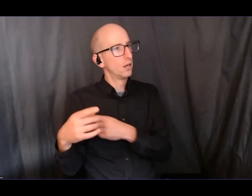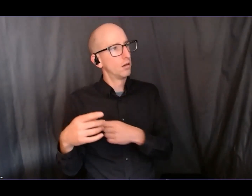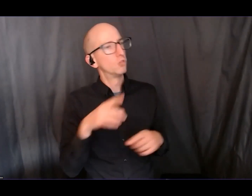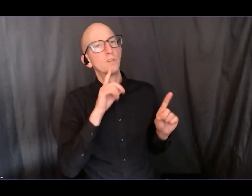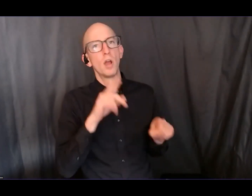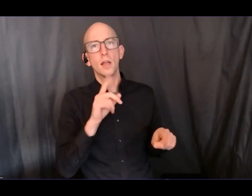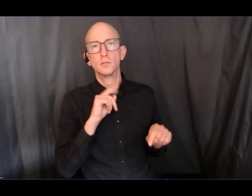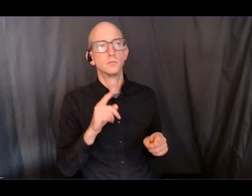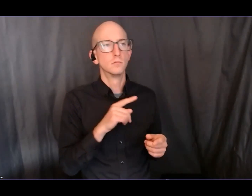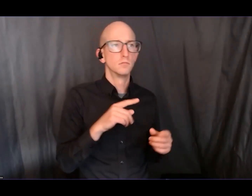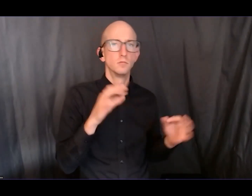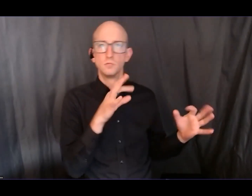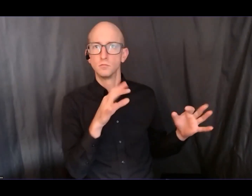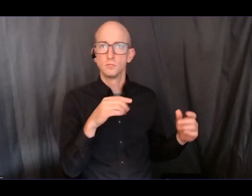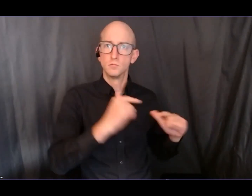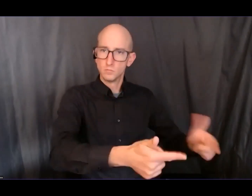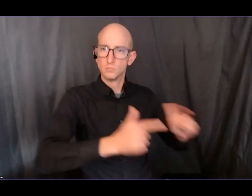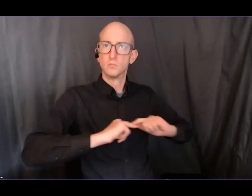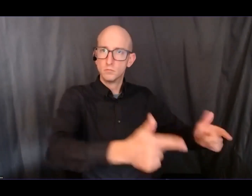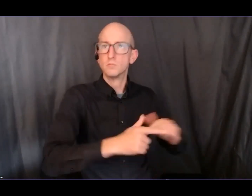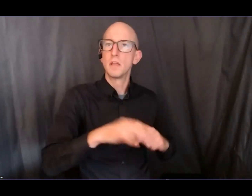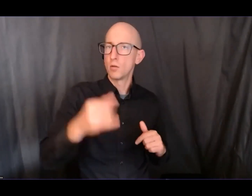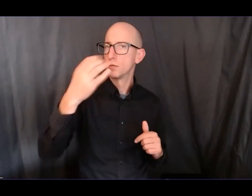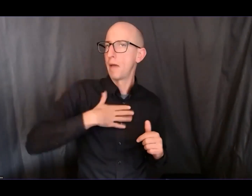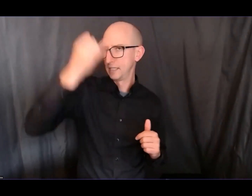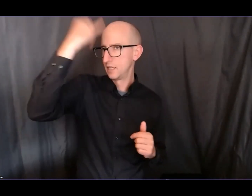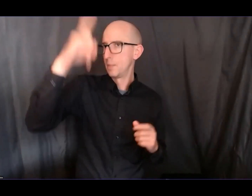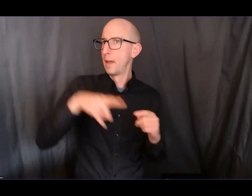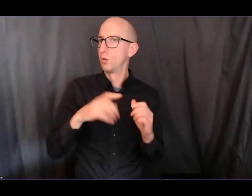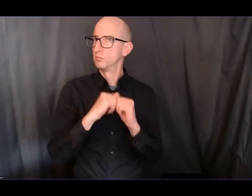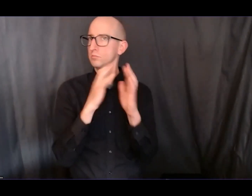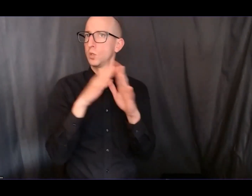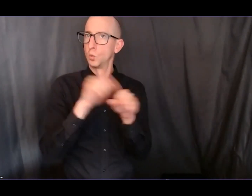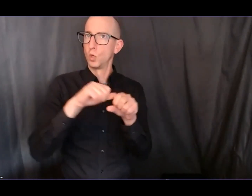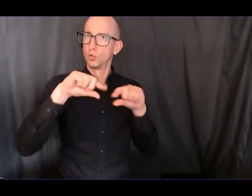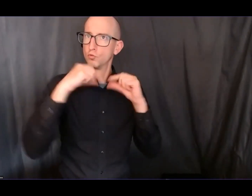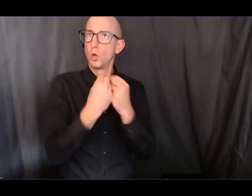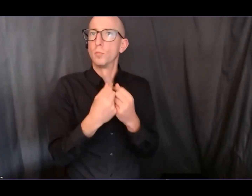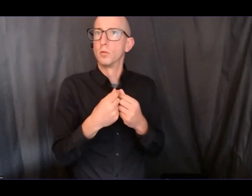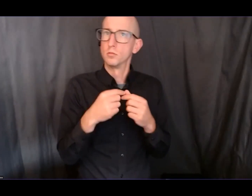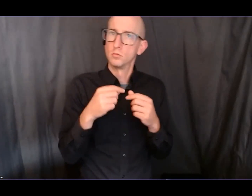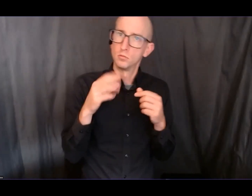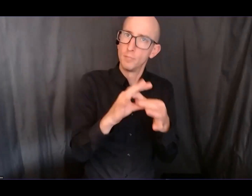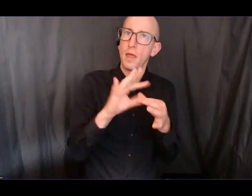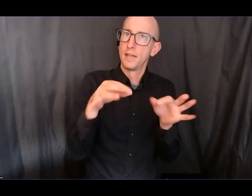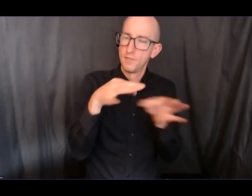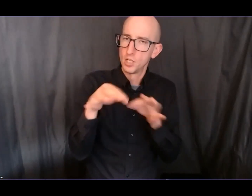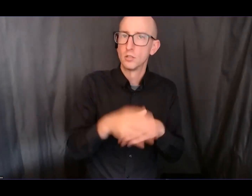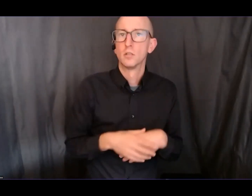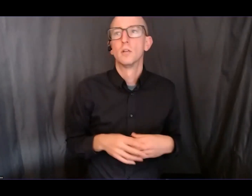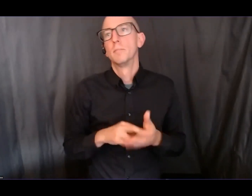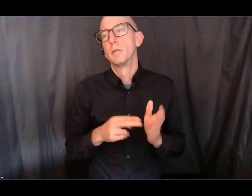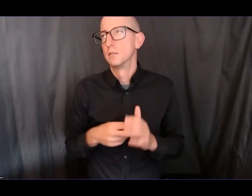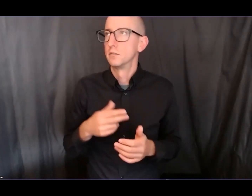in creating the work group on the definition. That feels like every 2 months or even once a month. I don't know. I'm not sure that